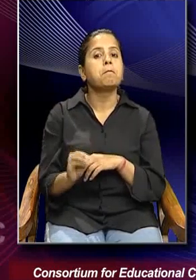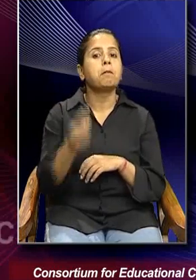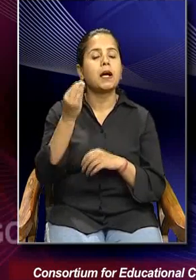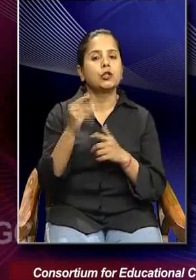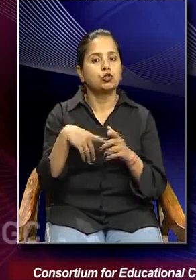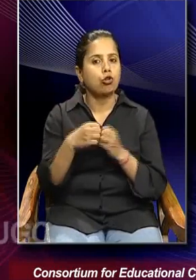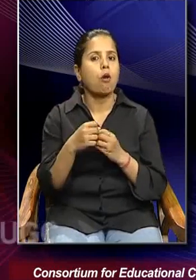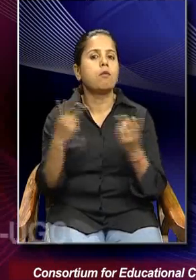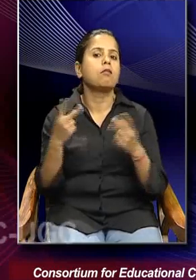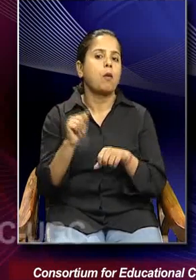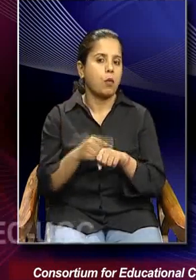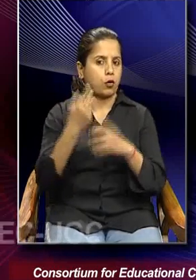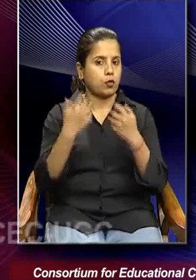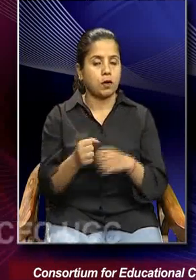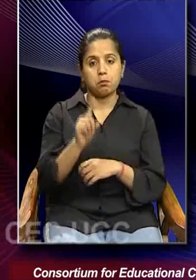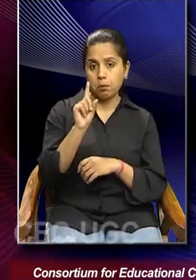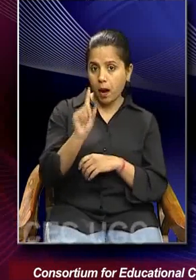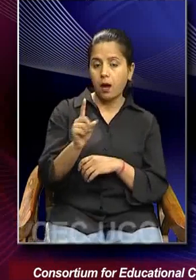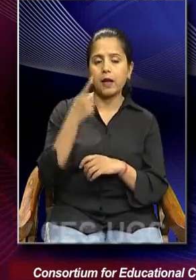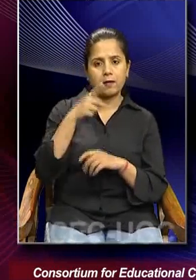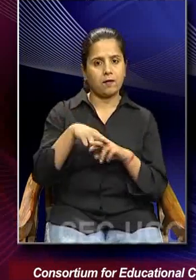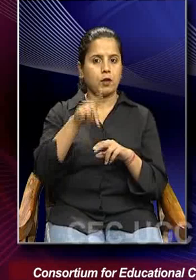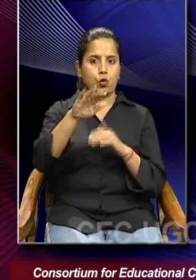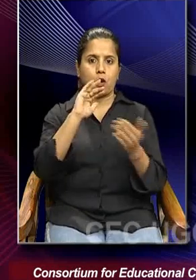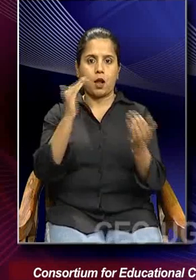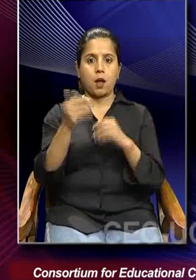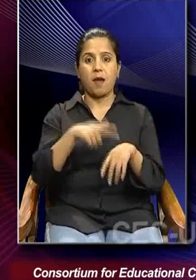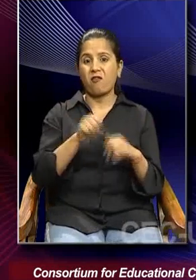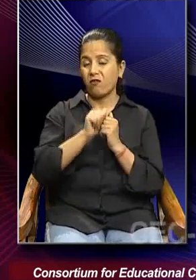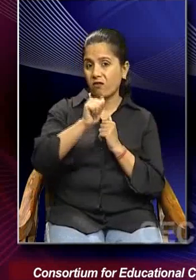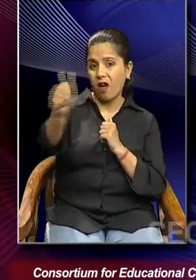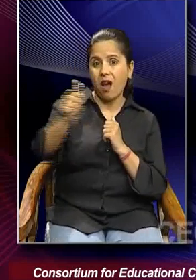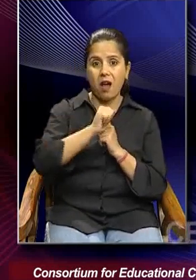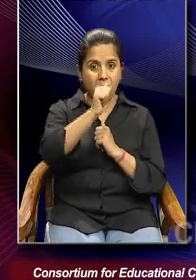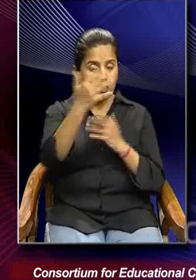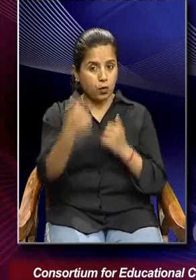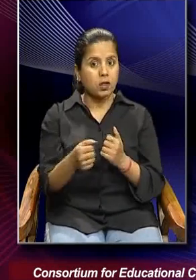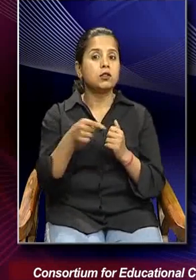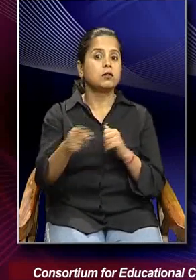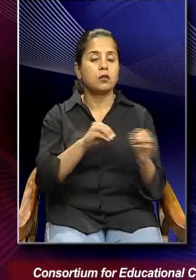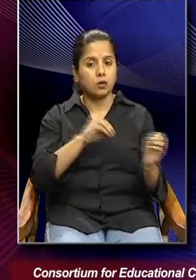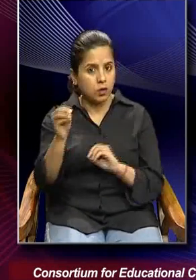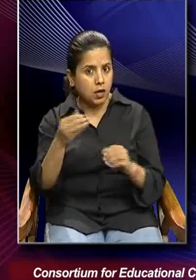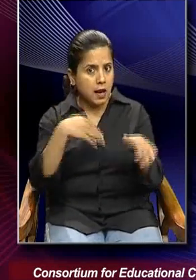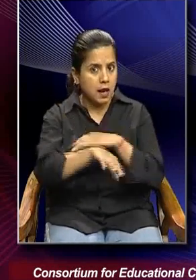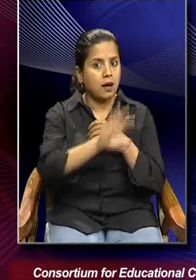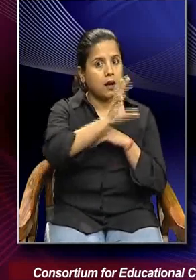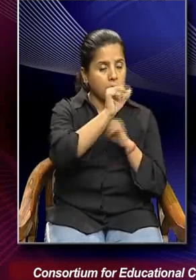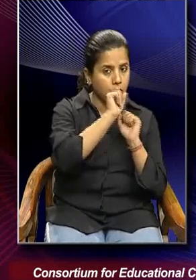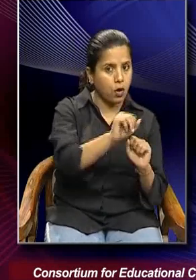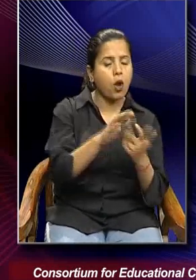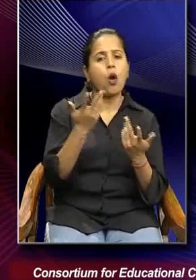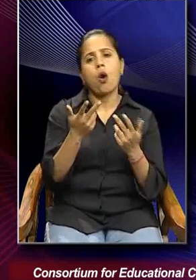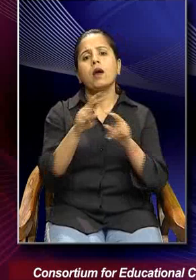employment opportunities. However, if you compare long distance migration either within country or international